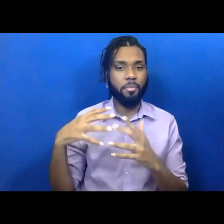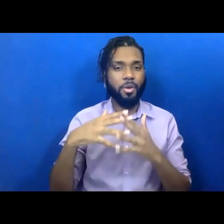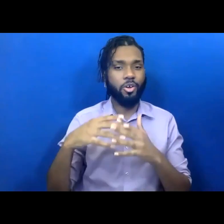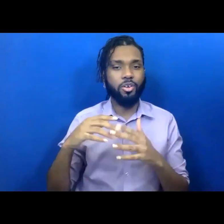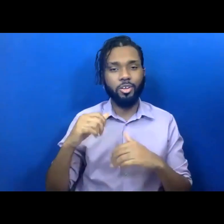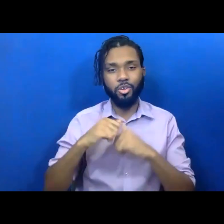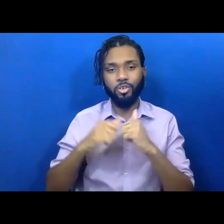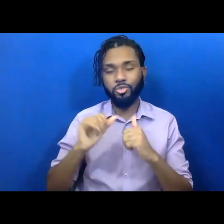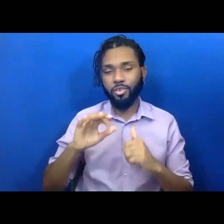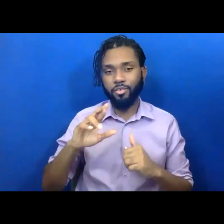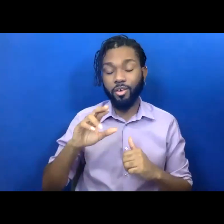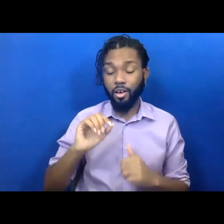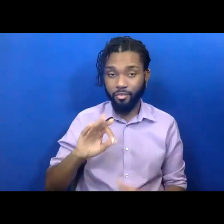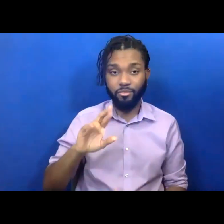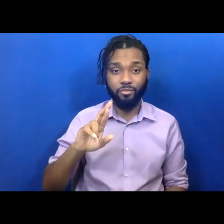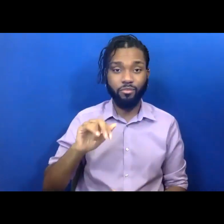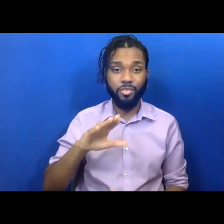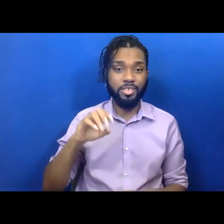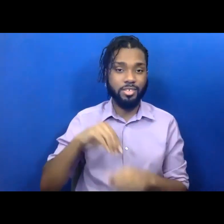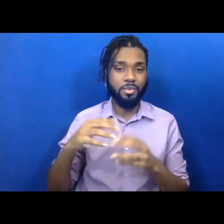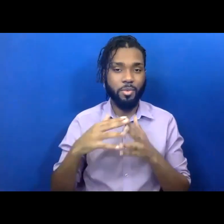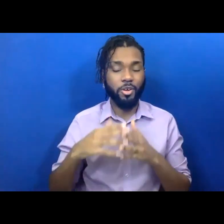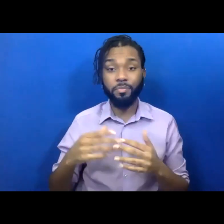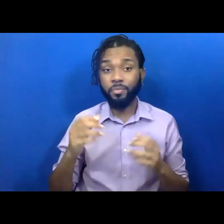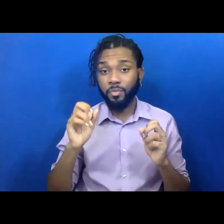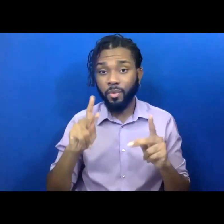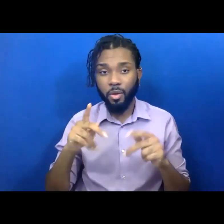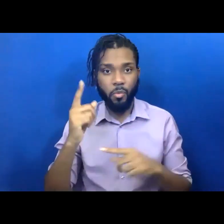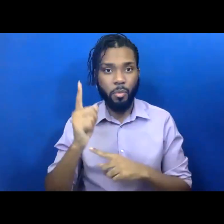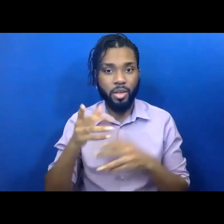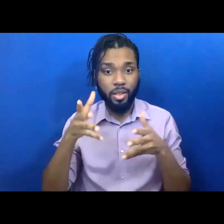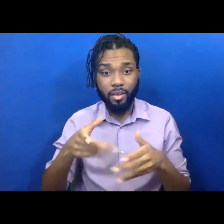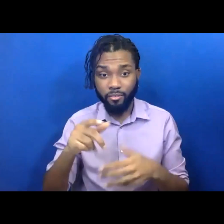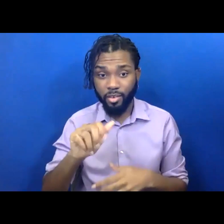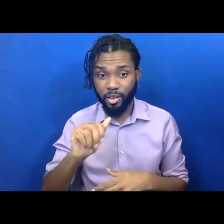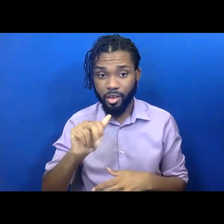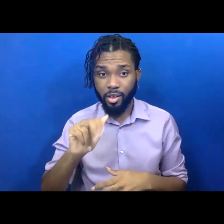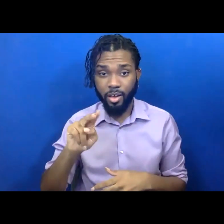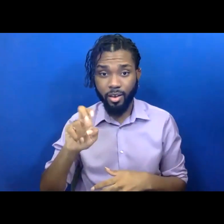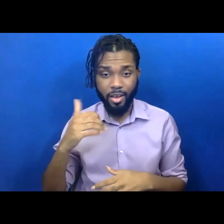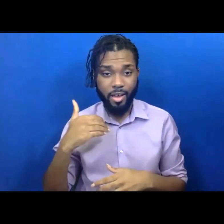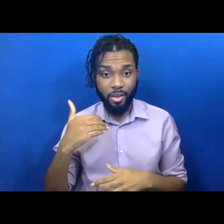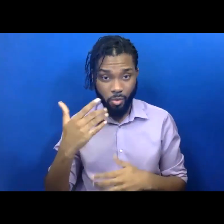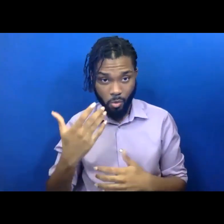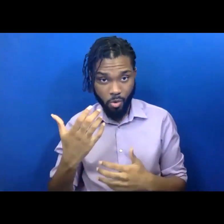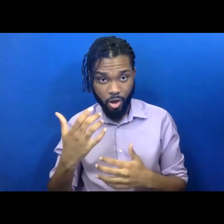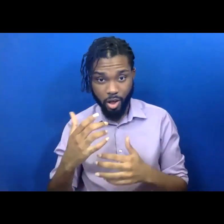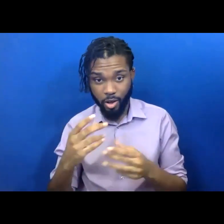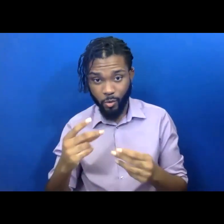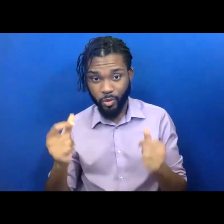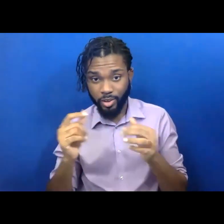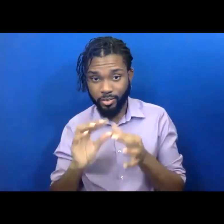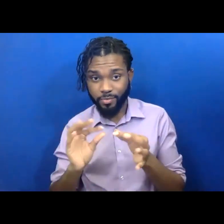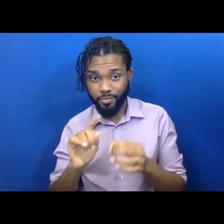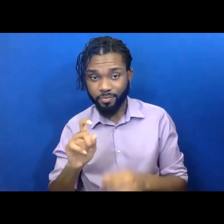Okay, so we have 1 minute left. Anna, did you have a quick comment before we close down? Yeah. I just wanted to